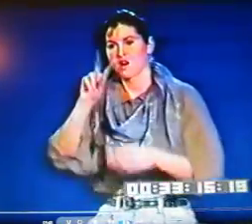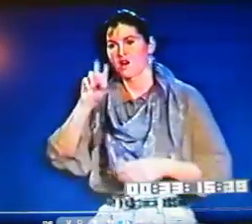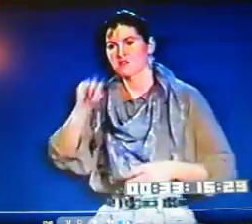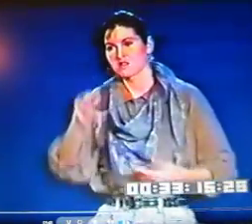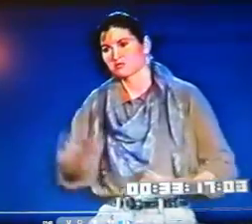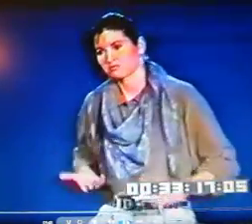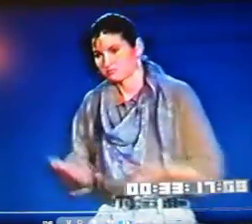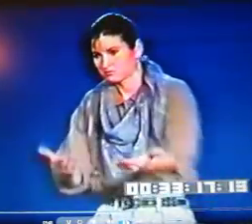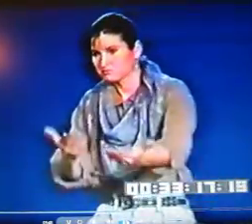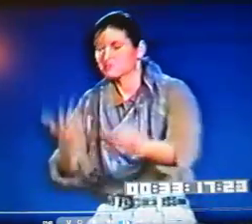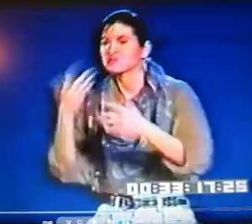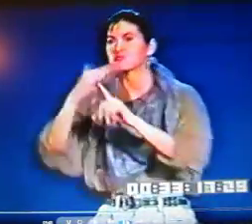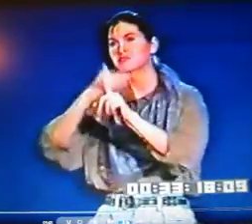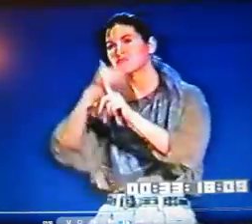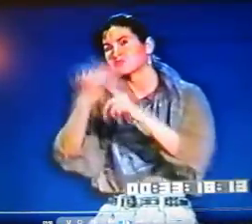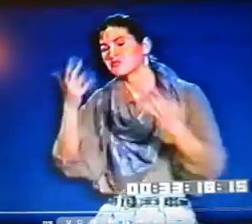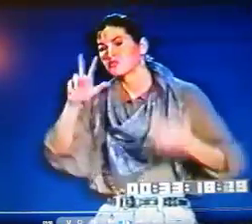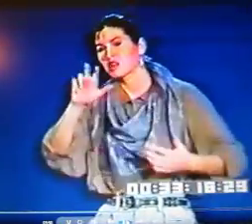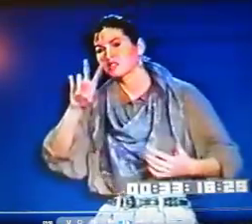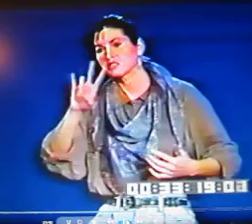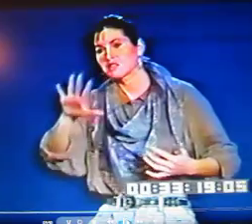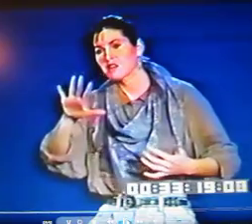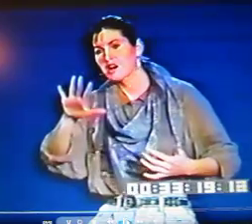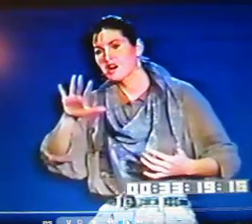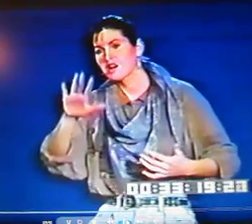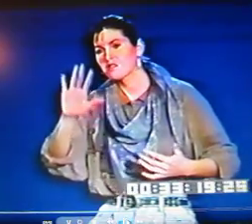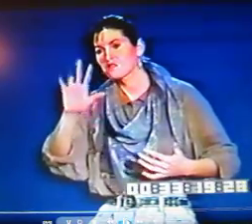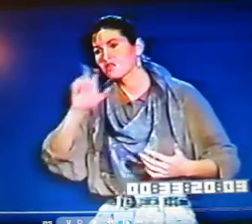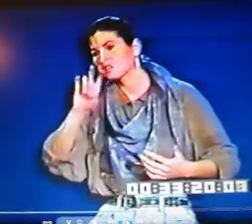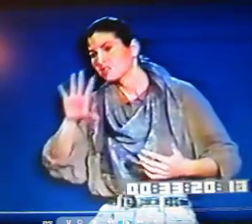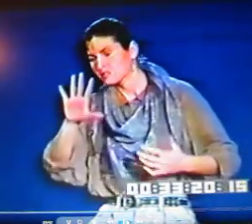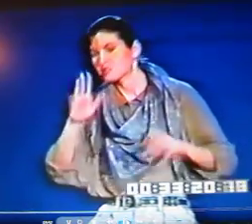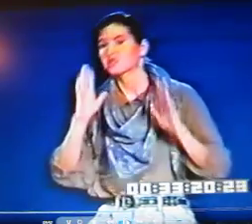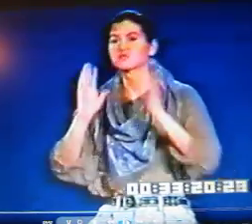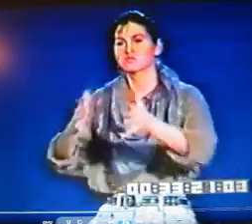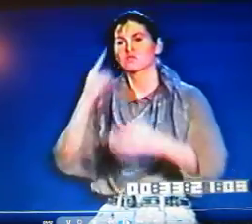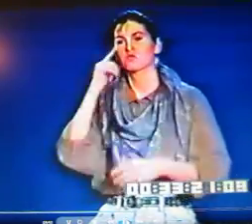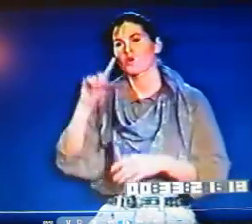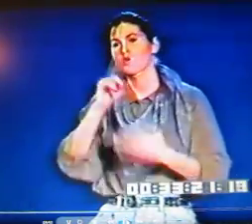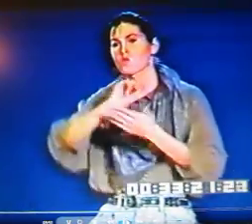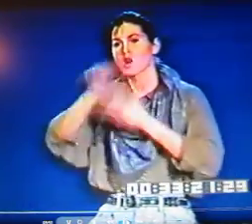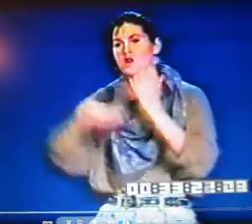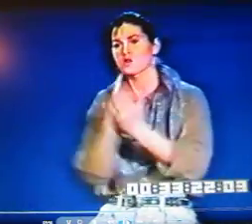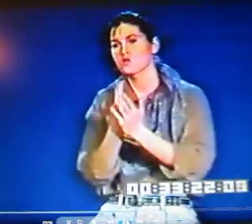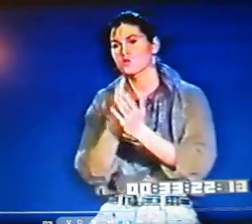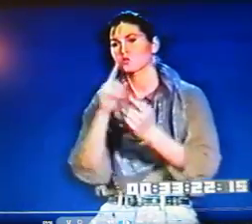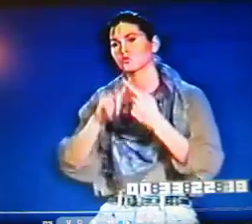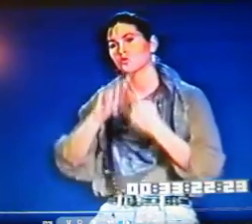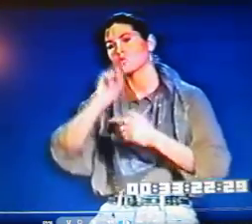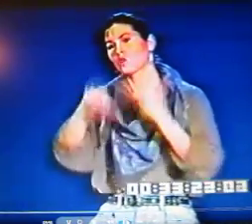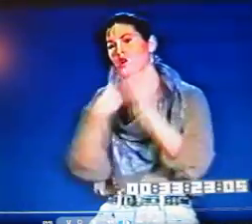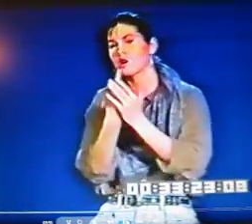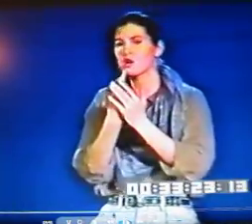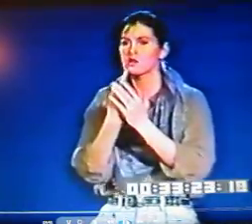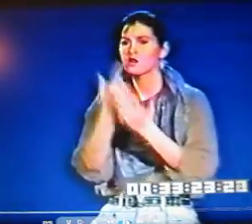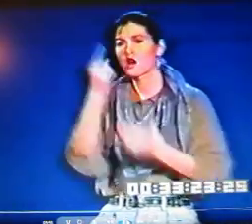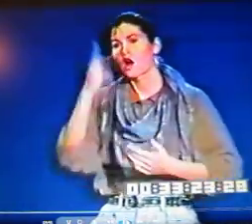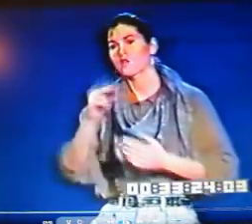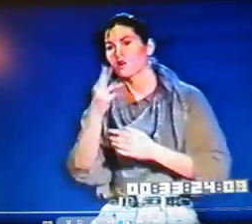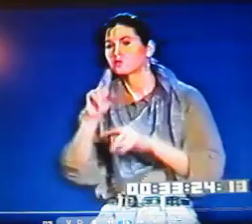the fish as well. We're going to put it in the oven at 375 degrees. For about